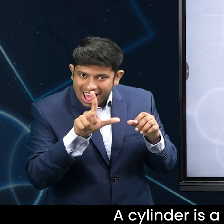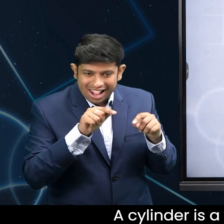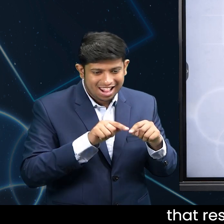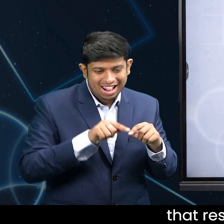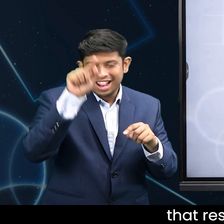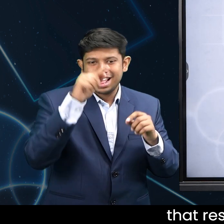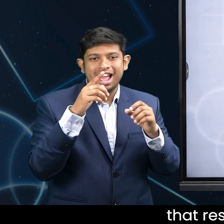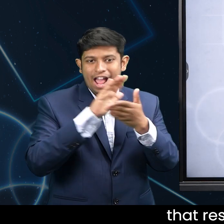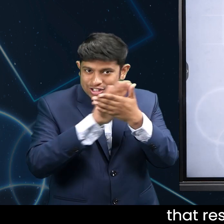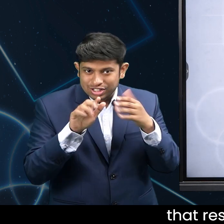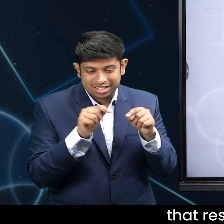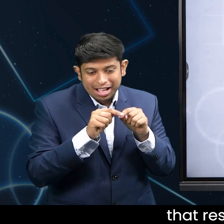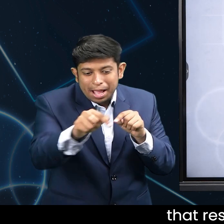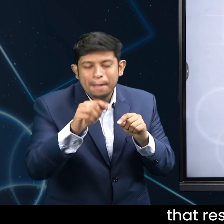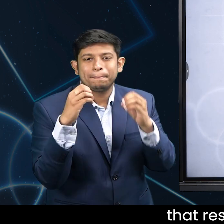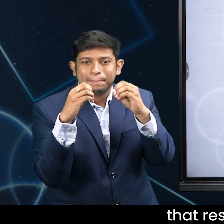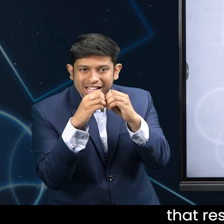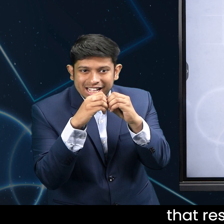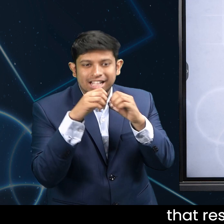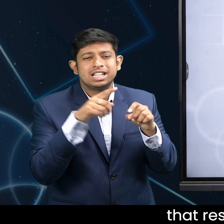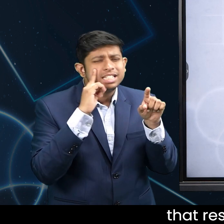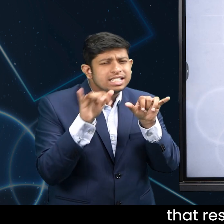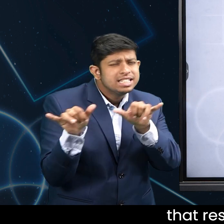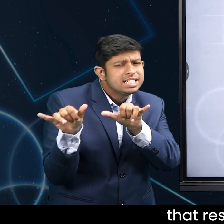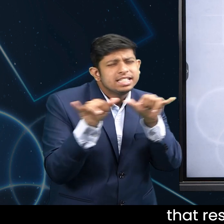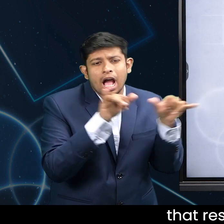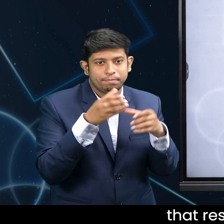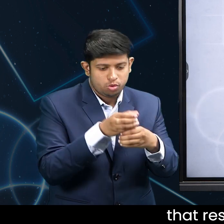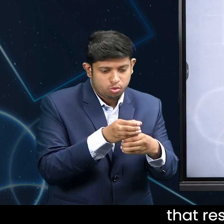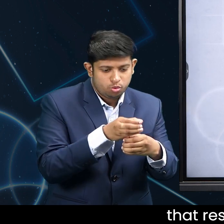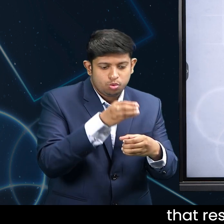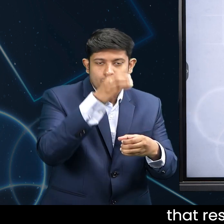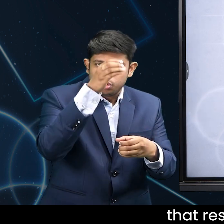shape that resembles a tube or a soda can.